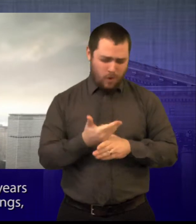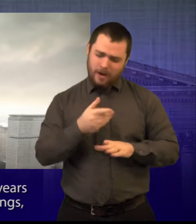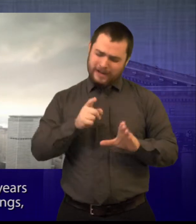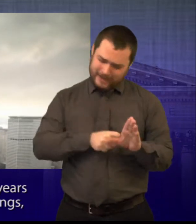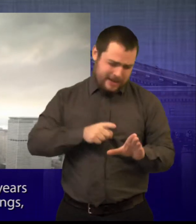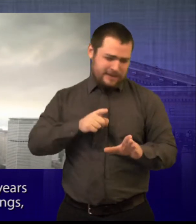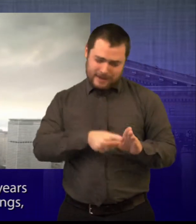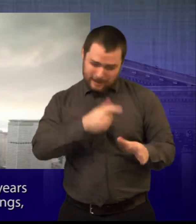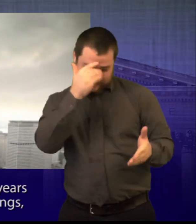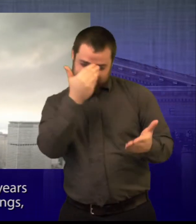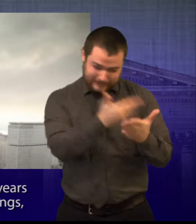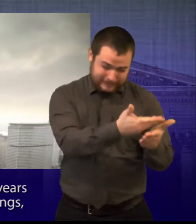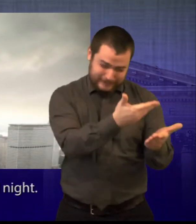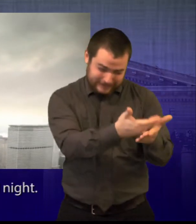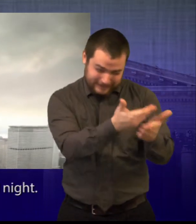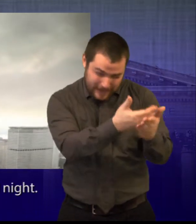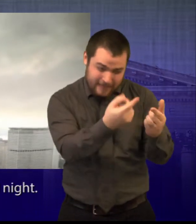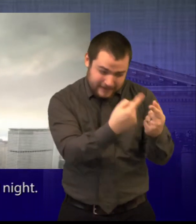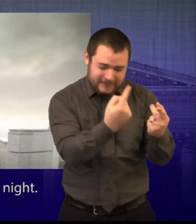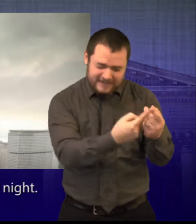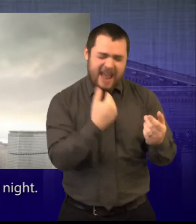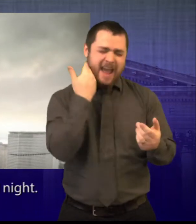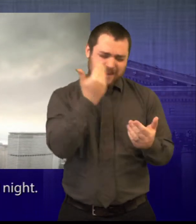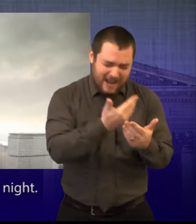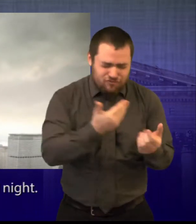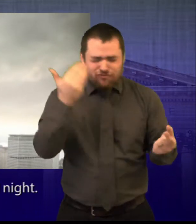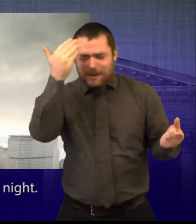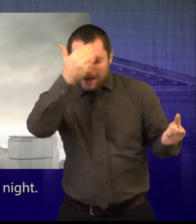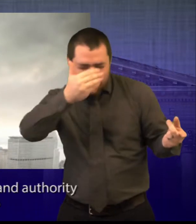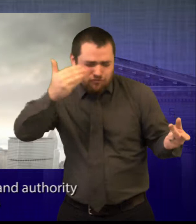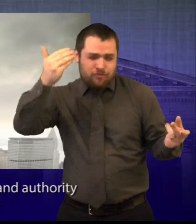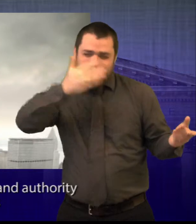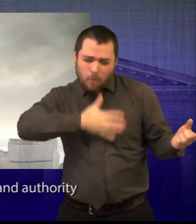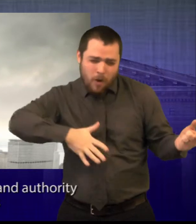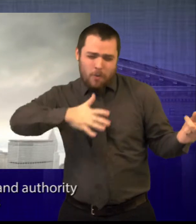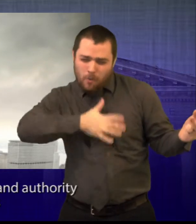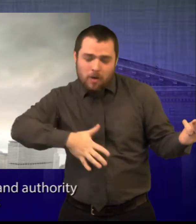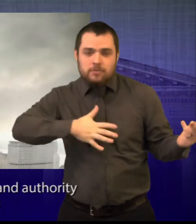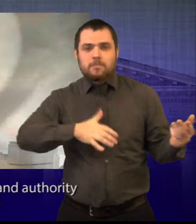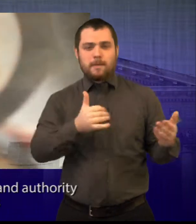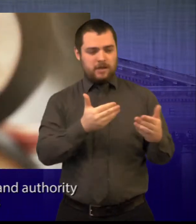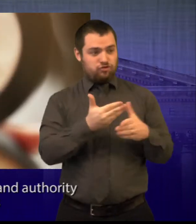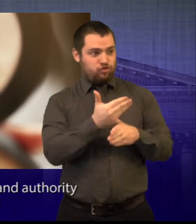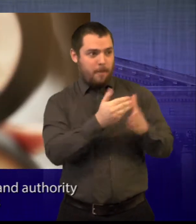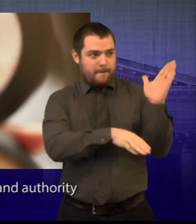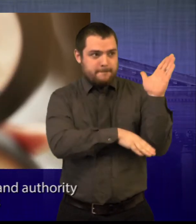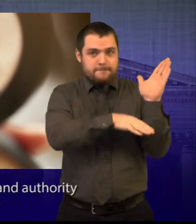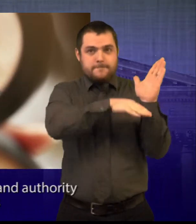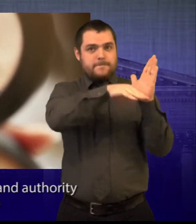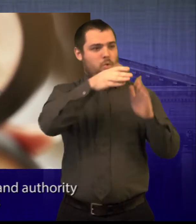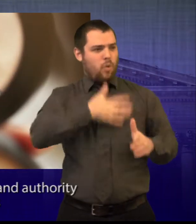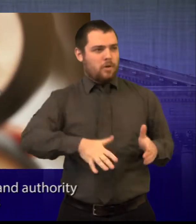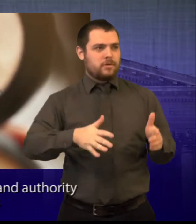in the service of such things, dreaming of them day and night. Ambitions for promotion, status